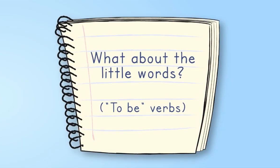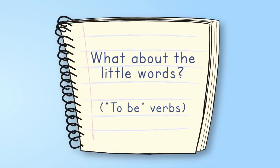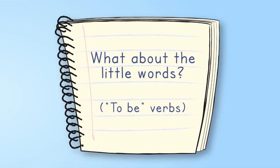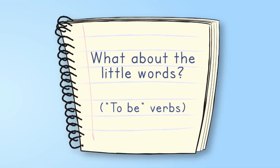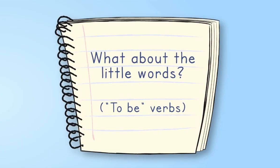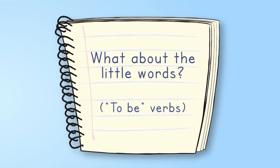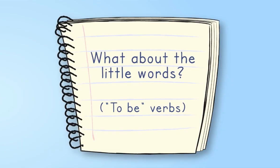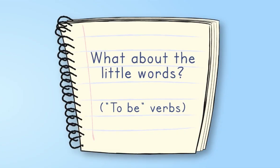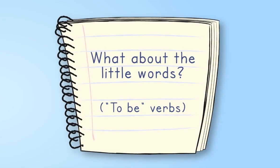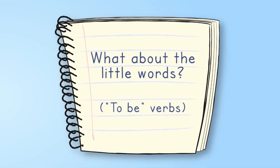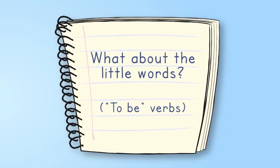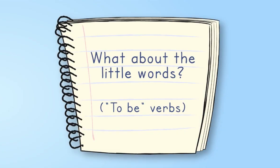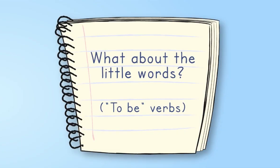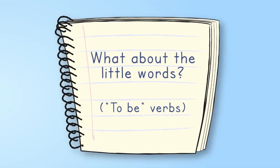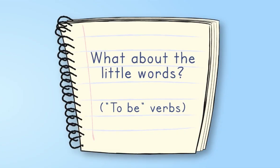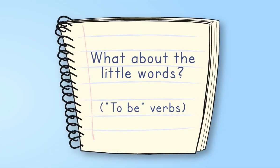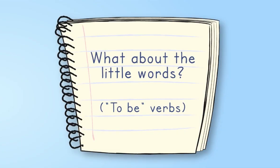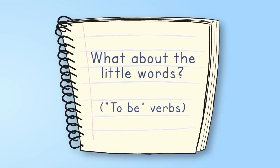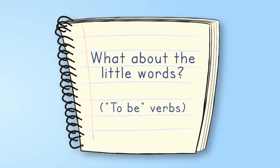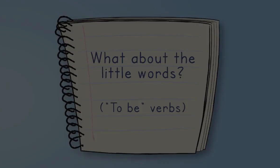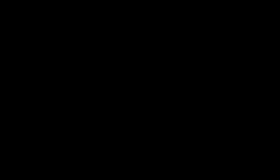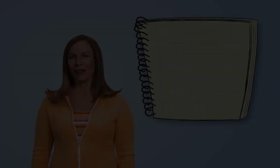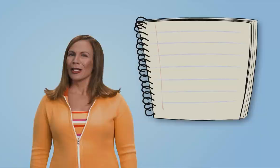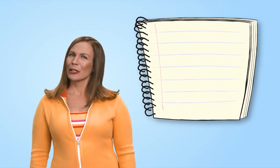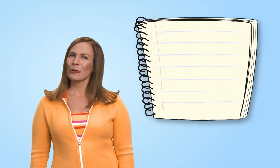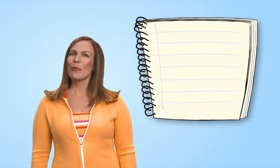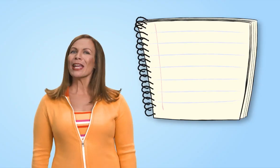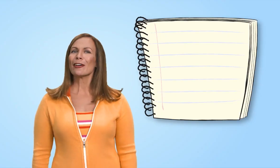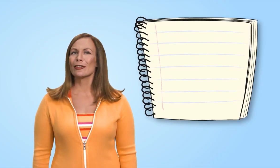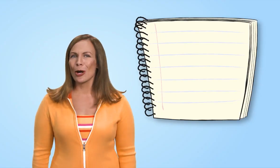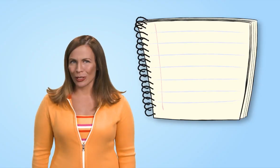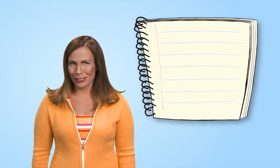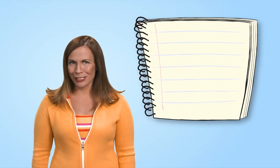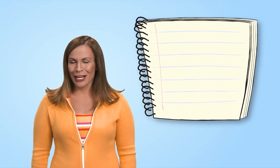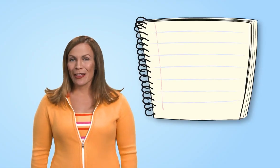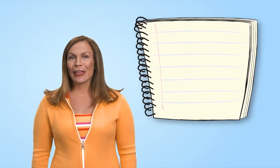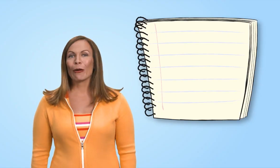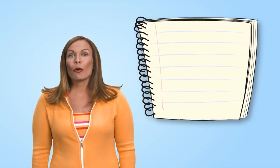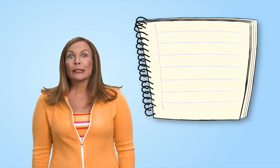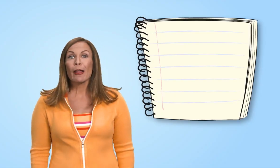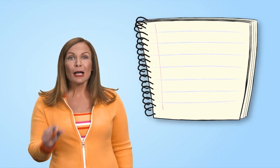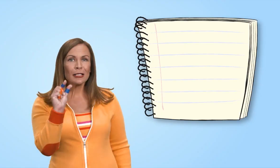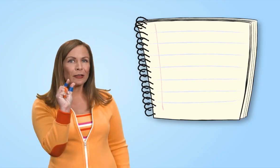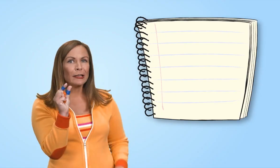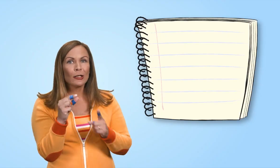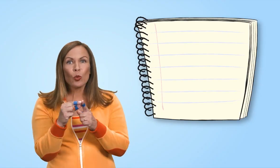What about the little words? To be verbs. You may have noticed there are a lot of little words